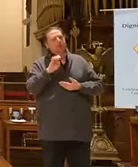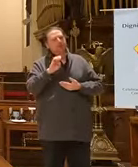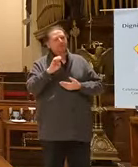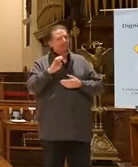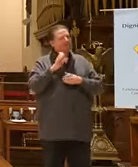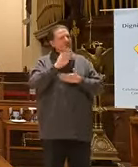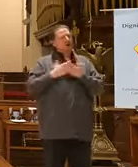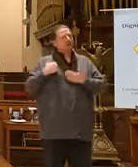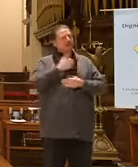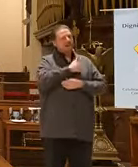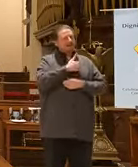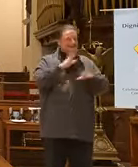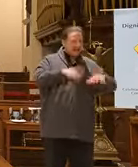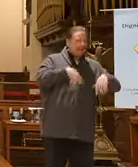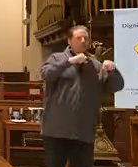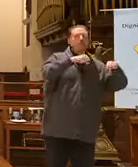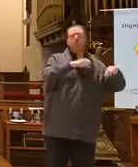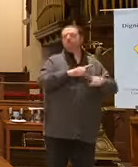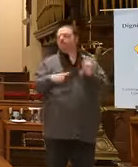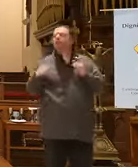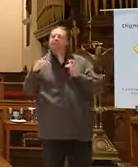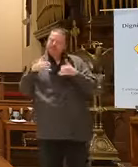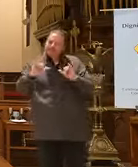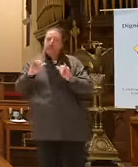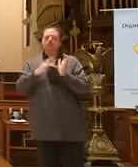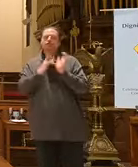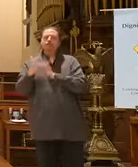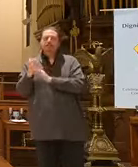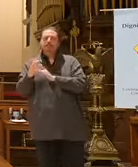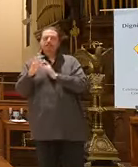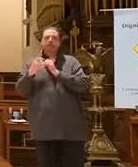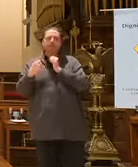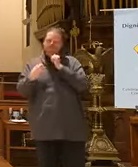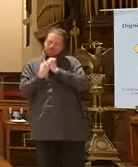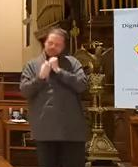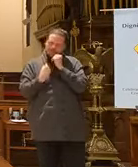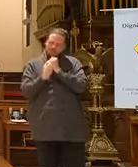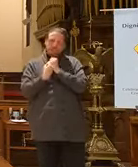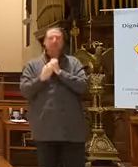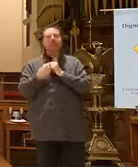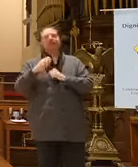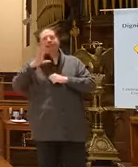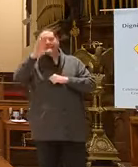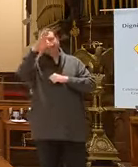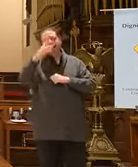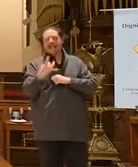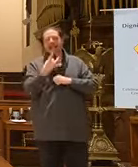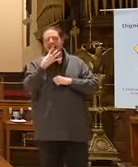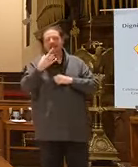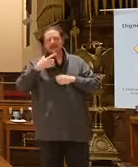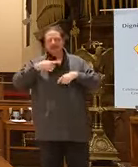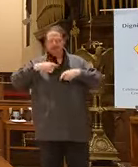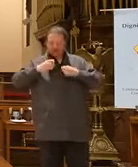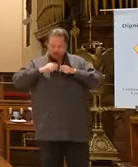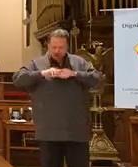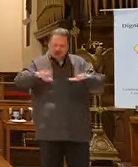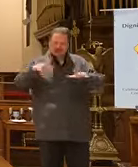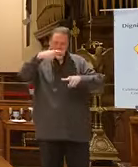often, Jesus still assures us that his light shines in us.